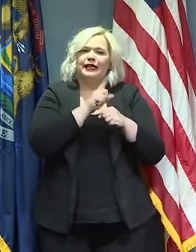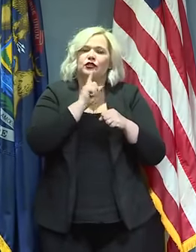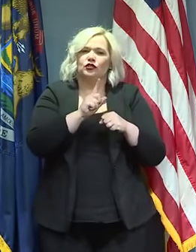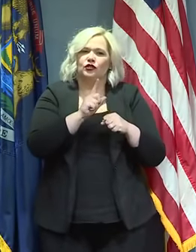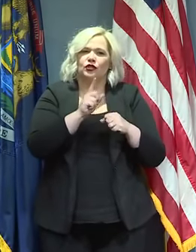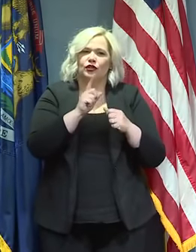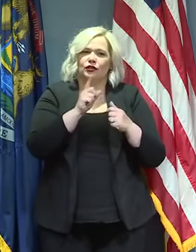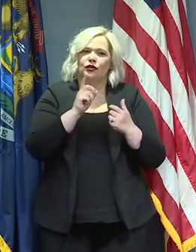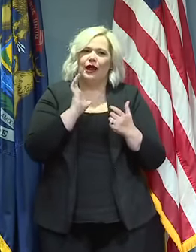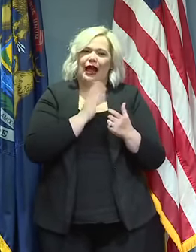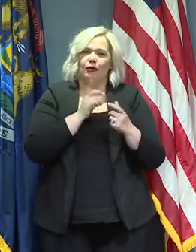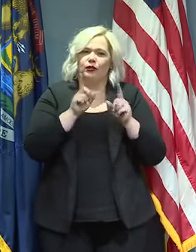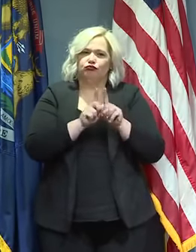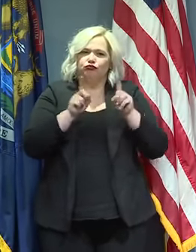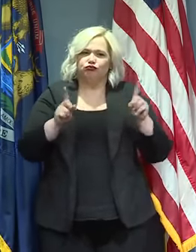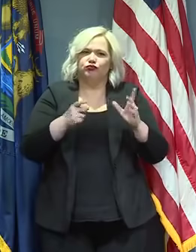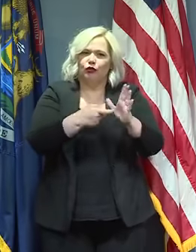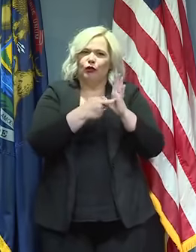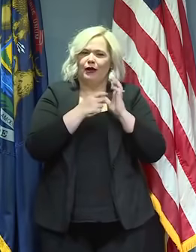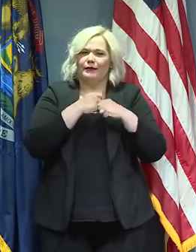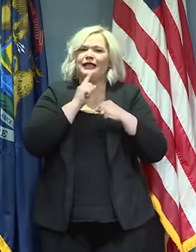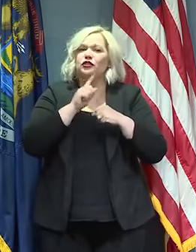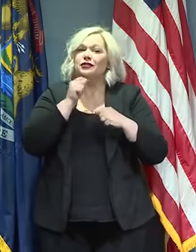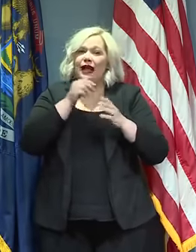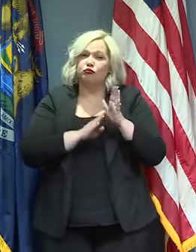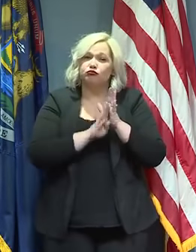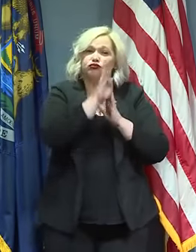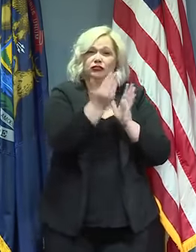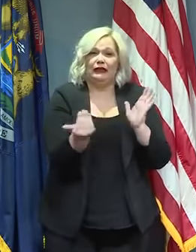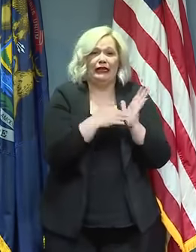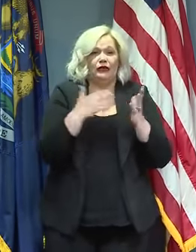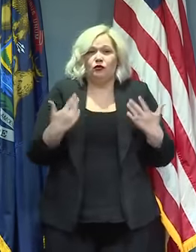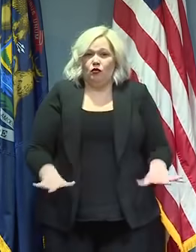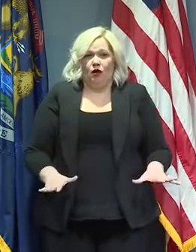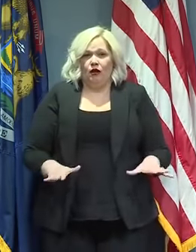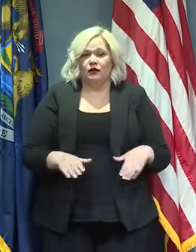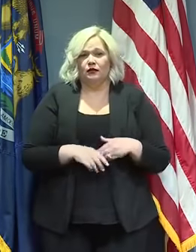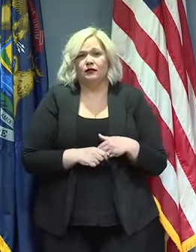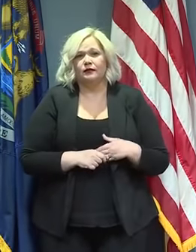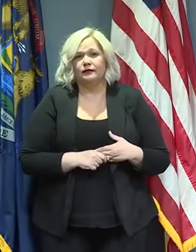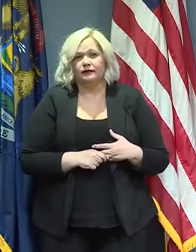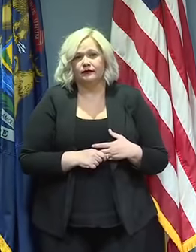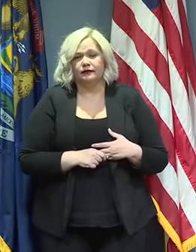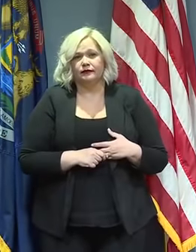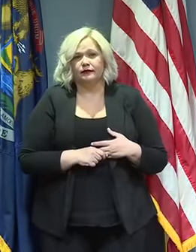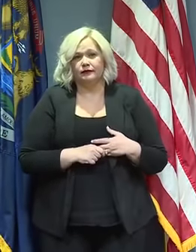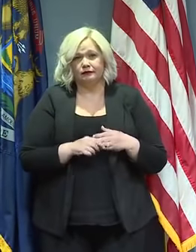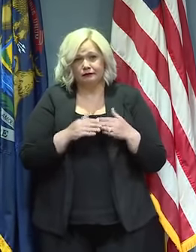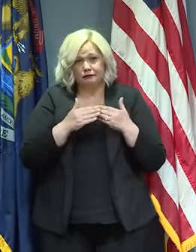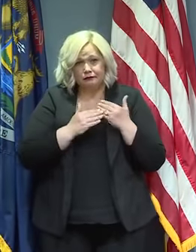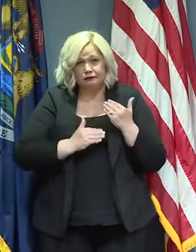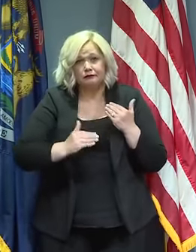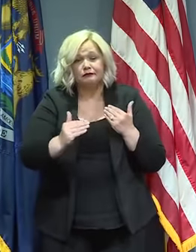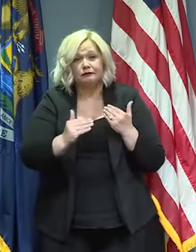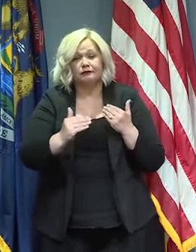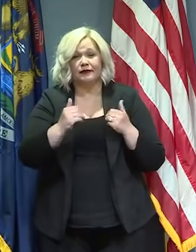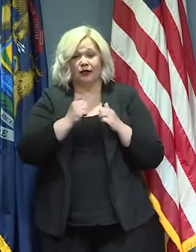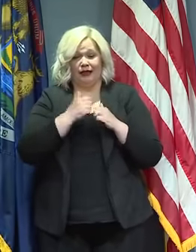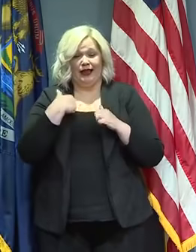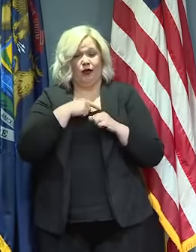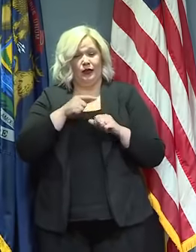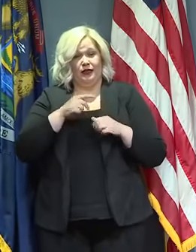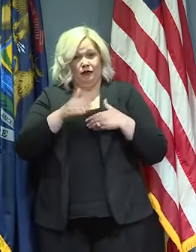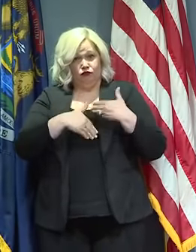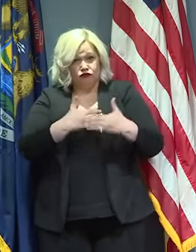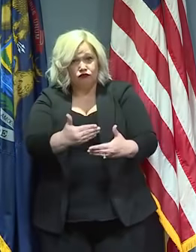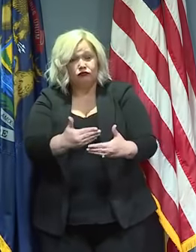and social distancing requirements to head off another surge in cases. As we move forward with our public health response, I also want to